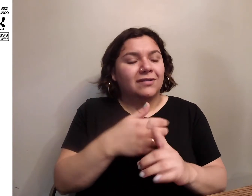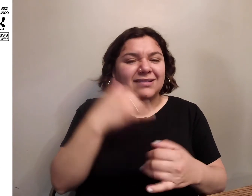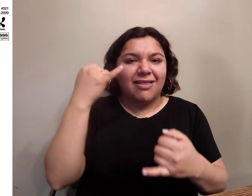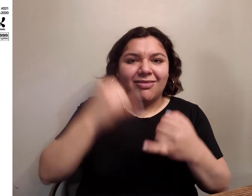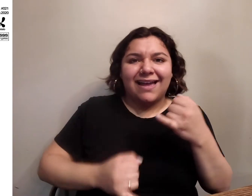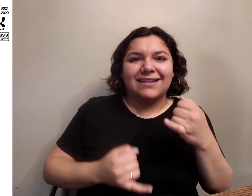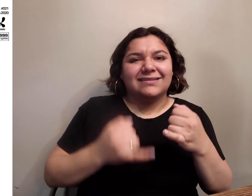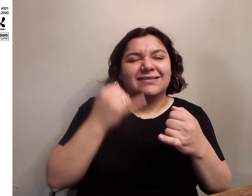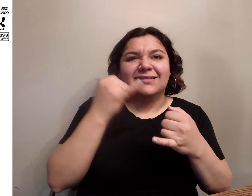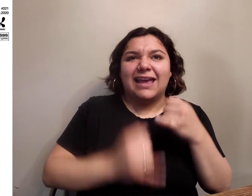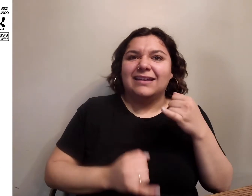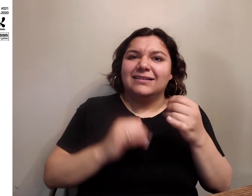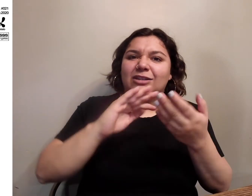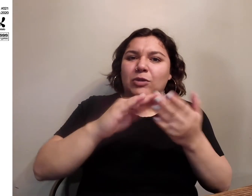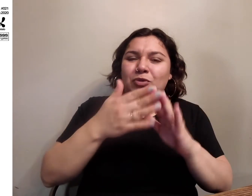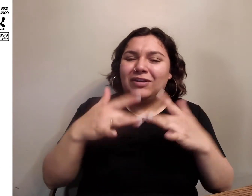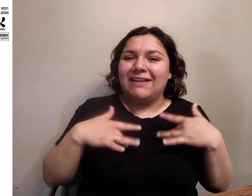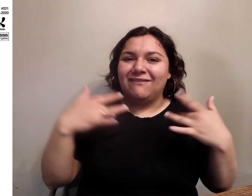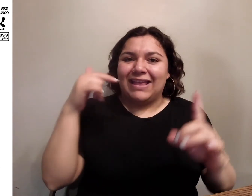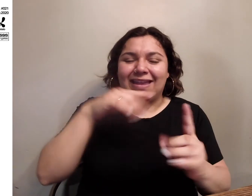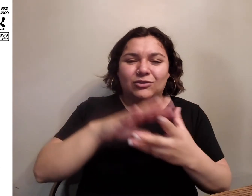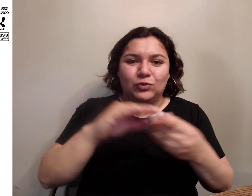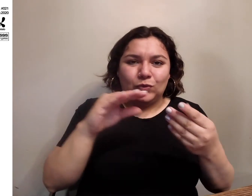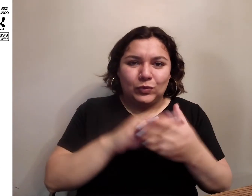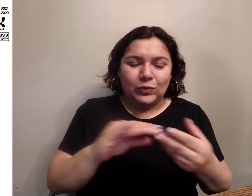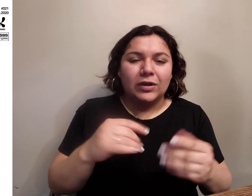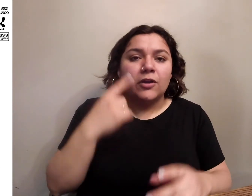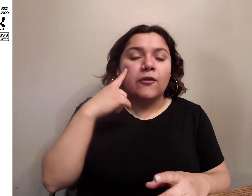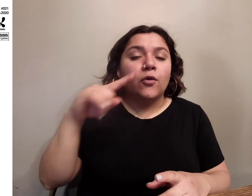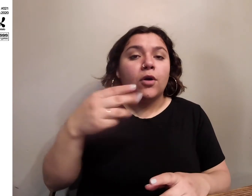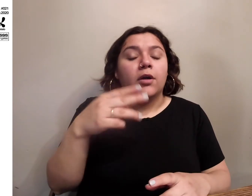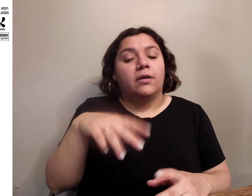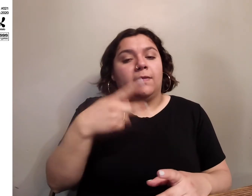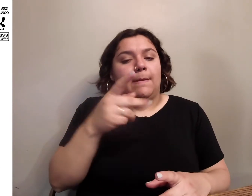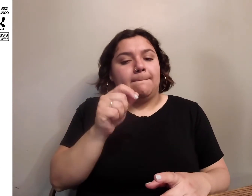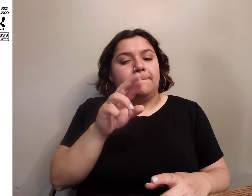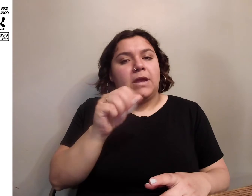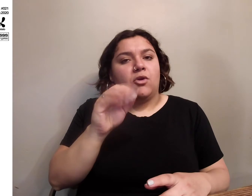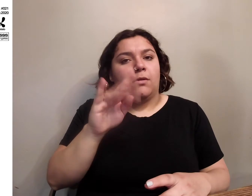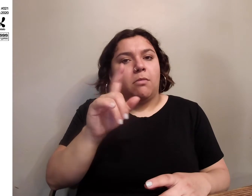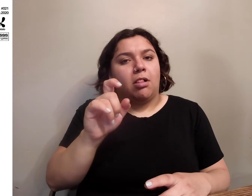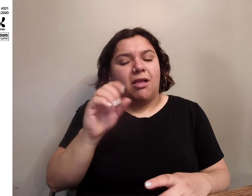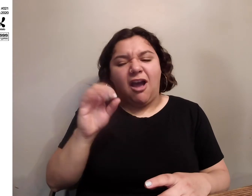last community event. That story, Parable of the Sower, which is about a